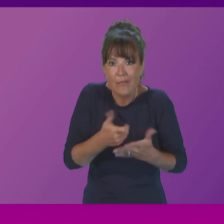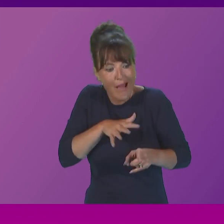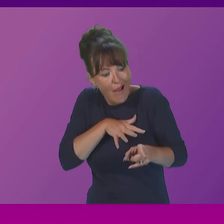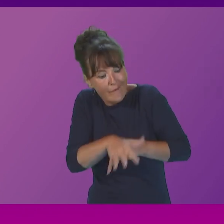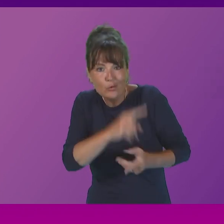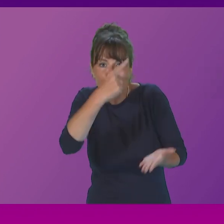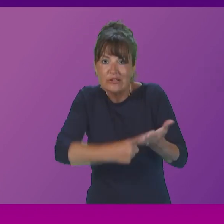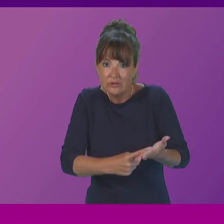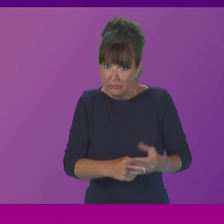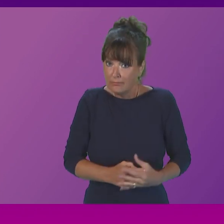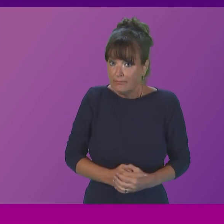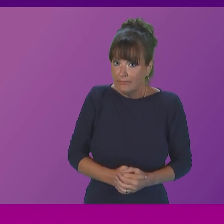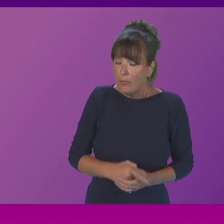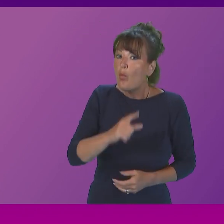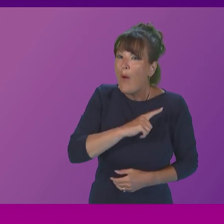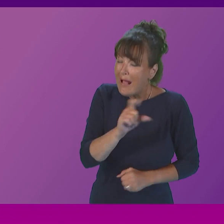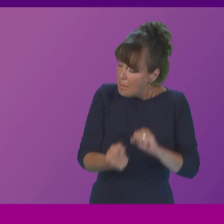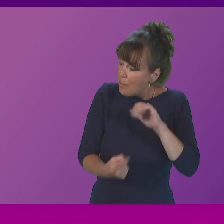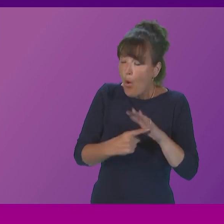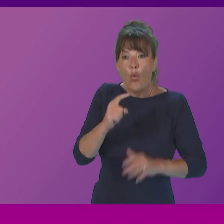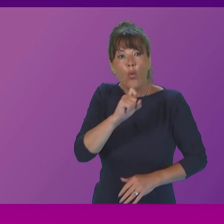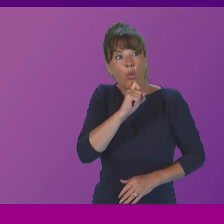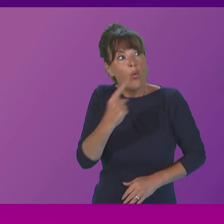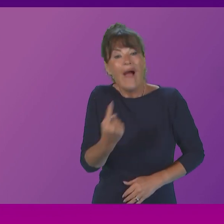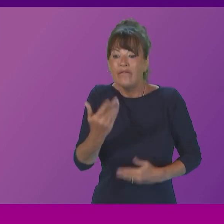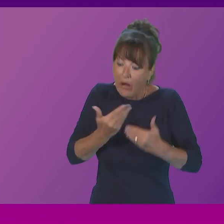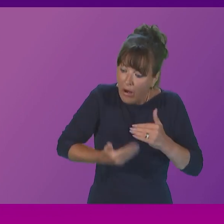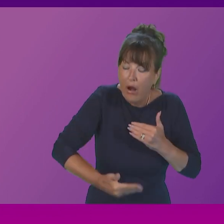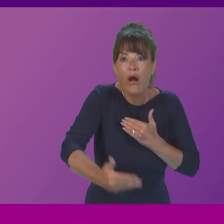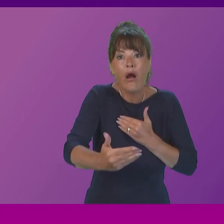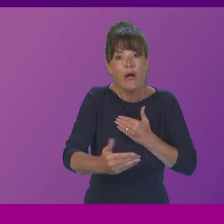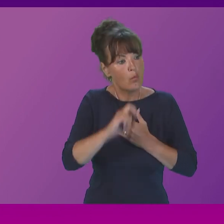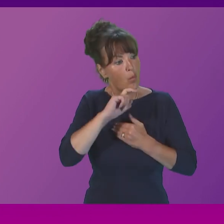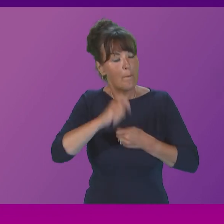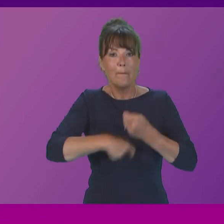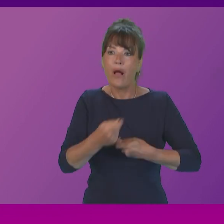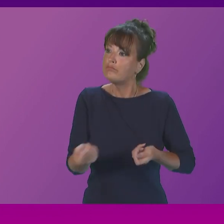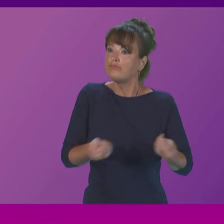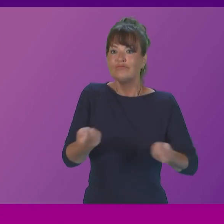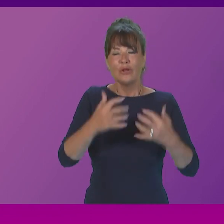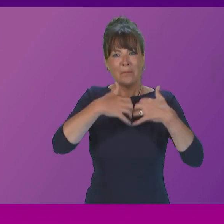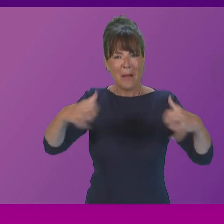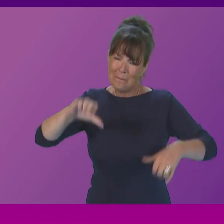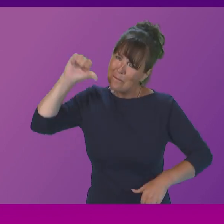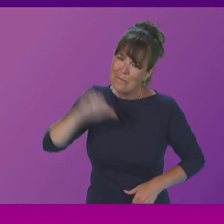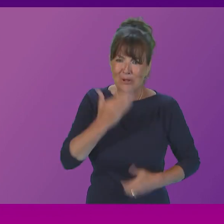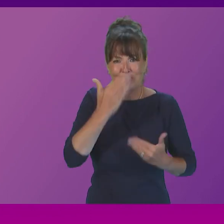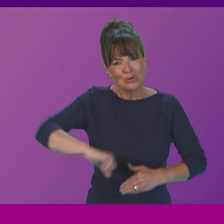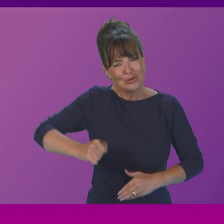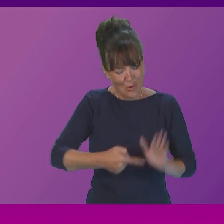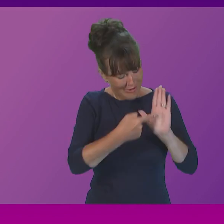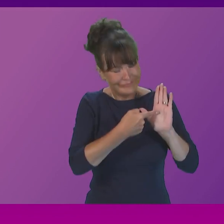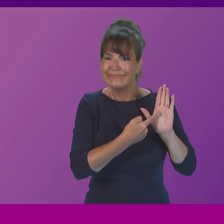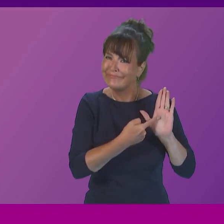that for whoever is chairing this Parliament, they look out and they see Scotland in all its glorious diversity represented in